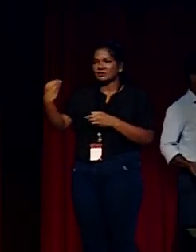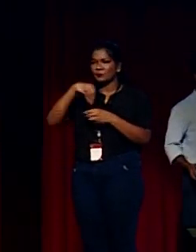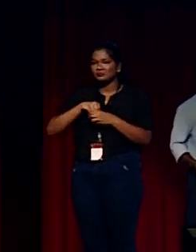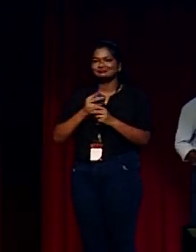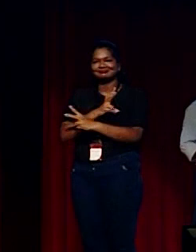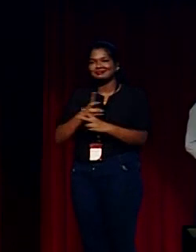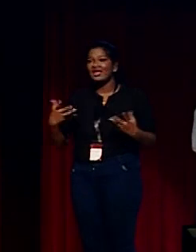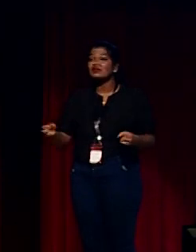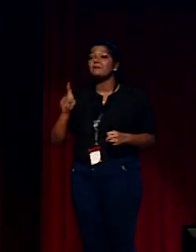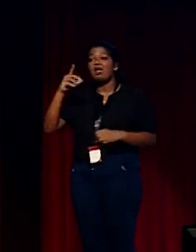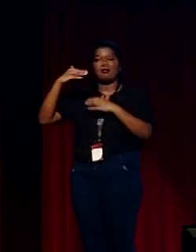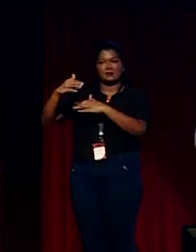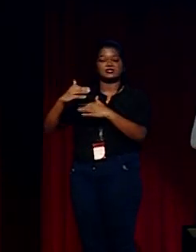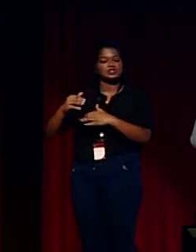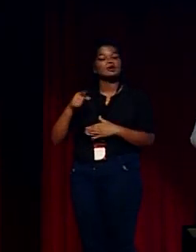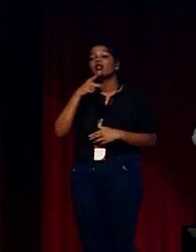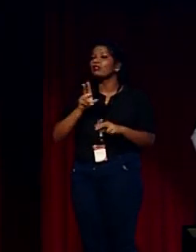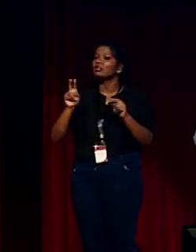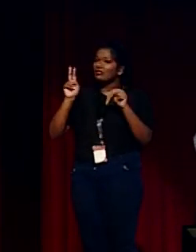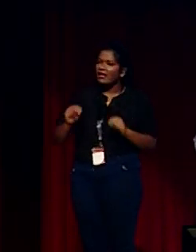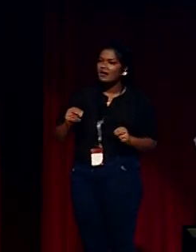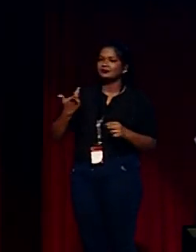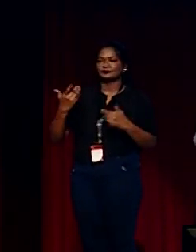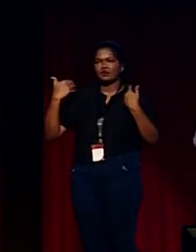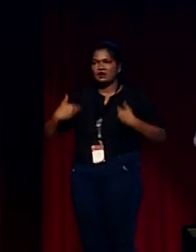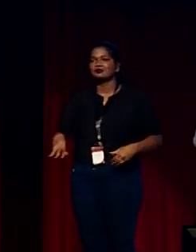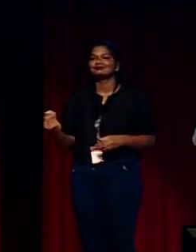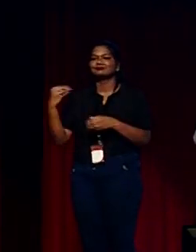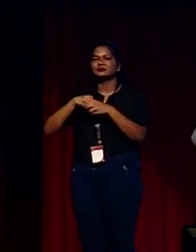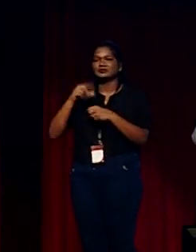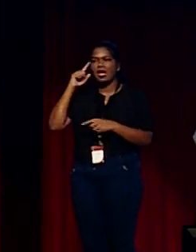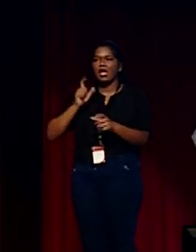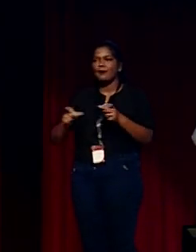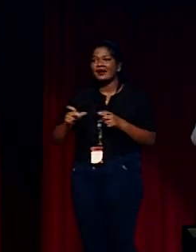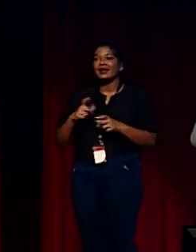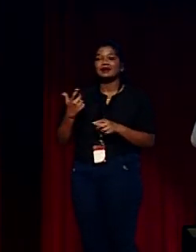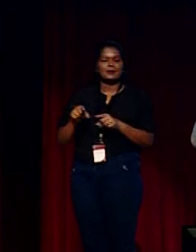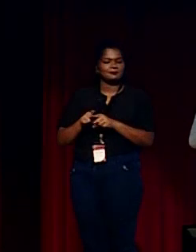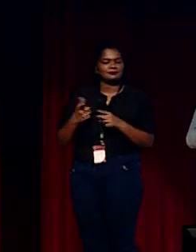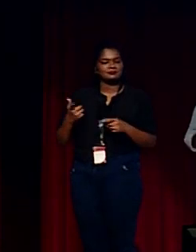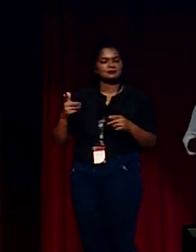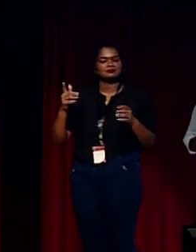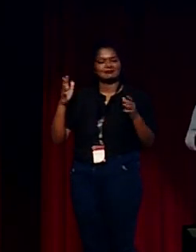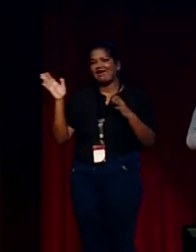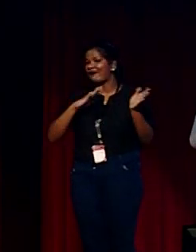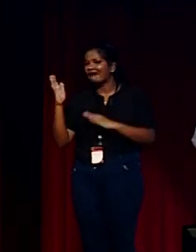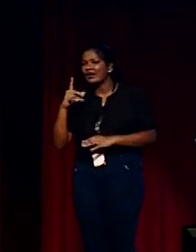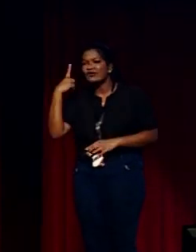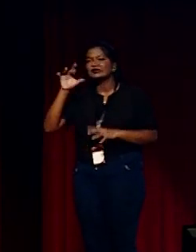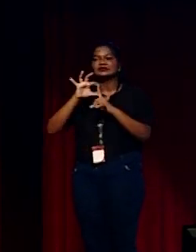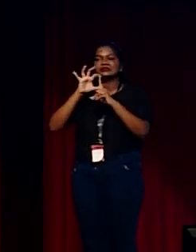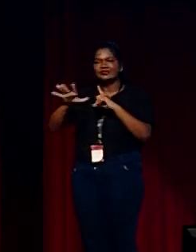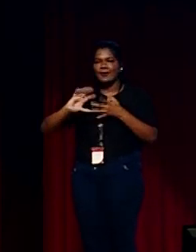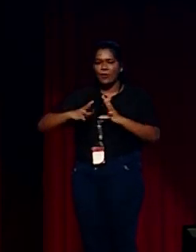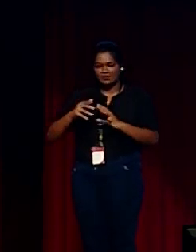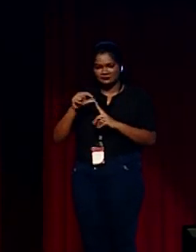some limitations. So they need a form of physical inputs to operate, which is again a complex task for severe motor